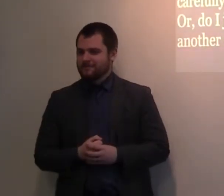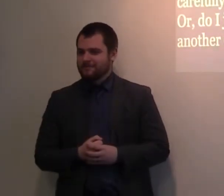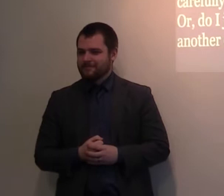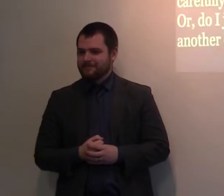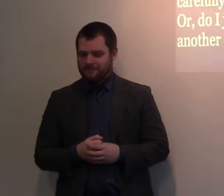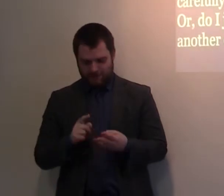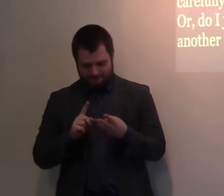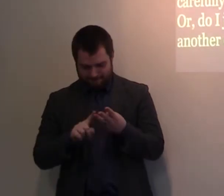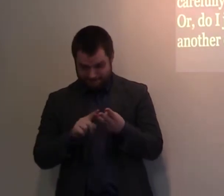Example number three.